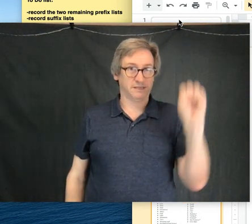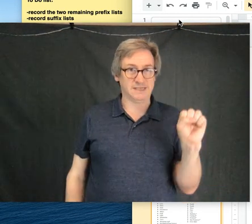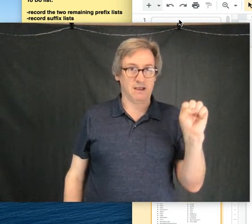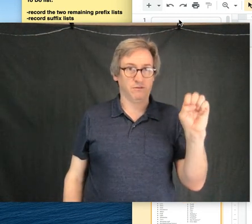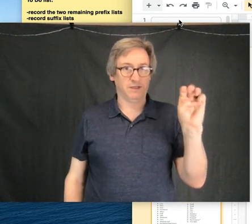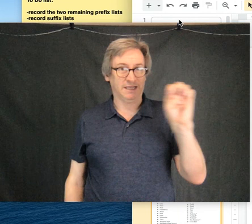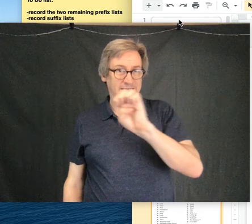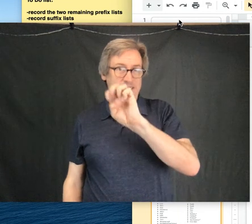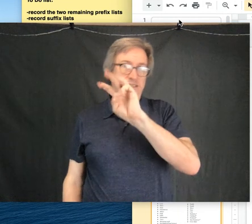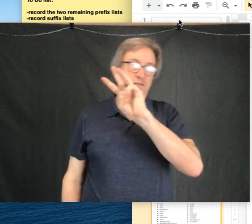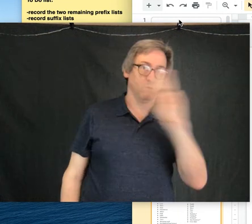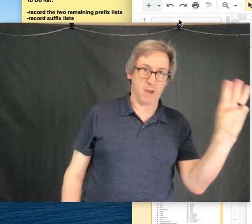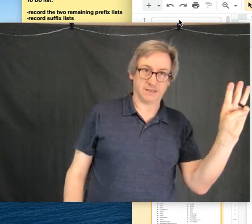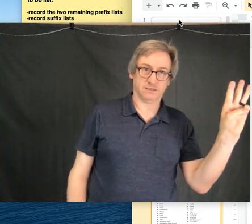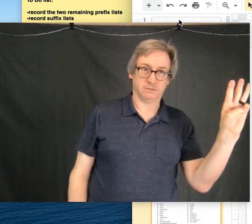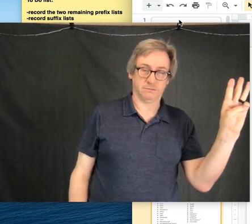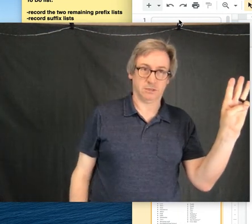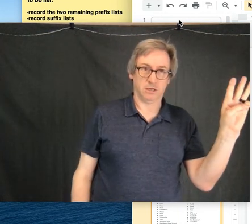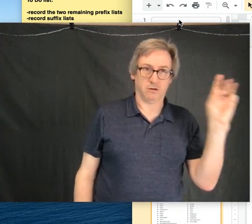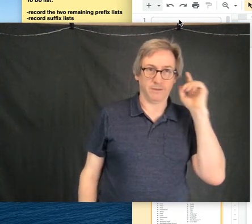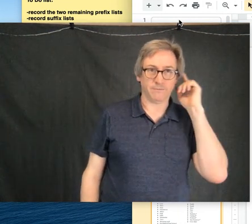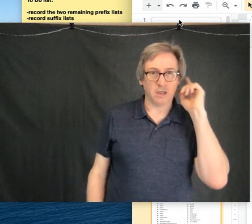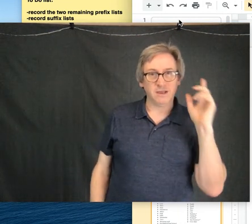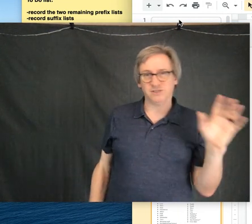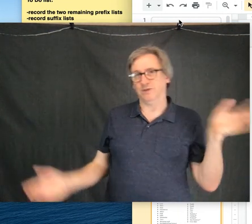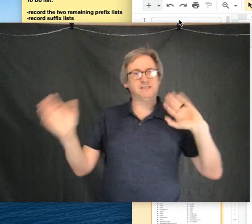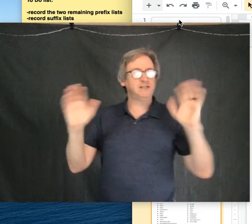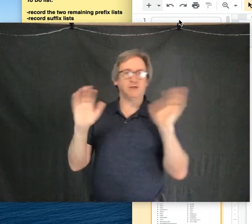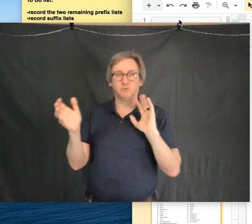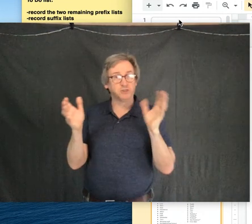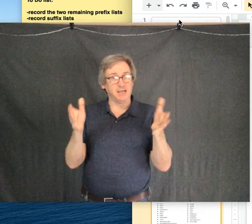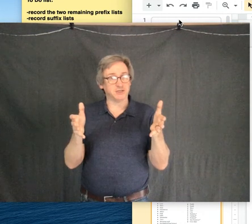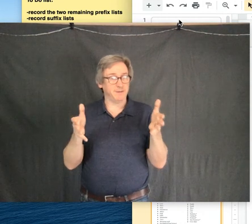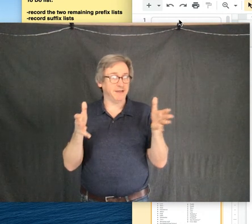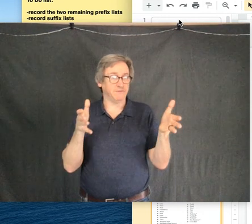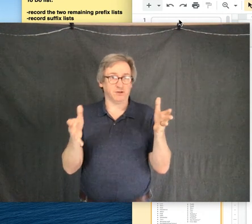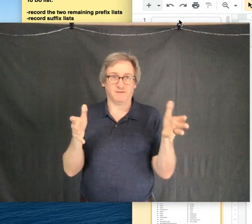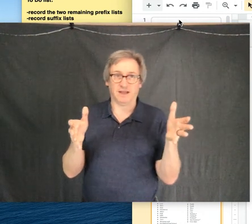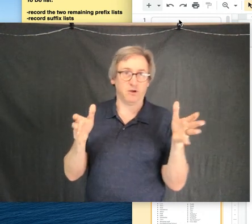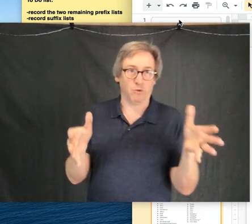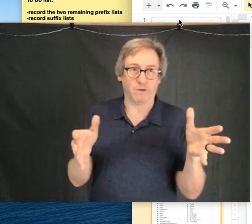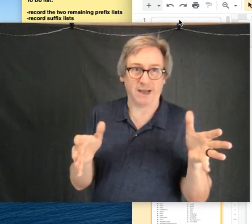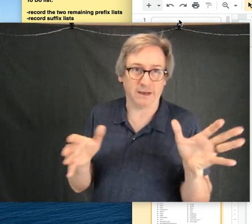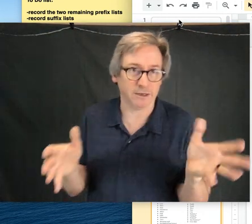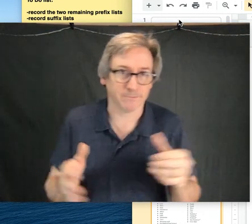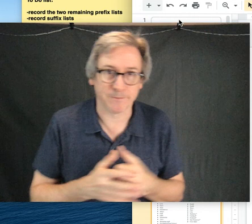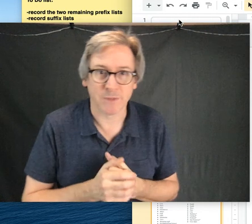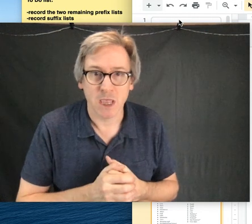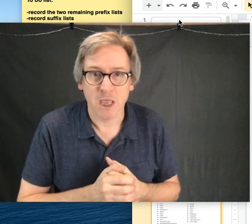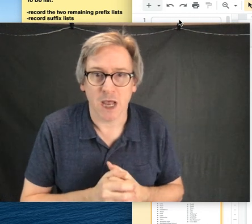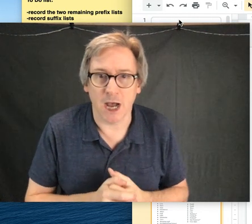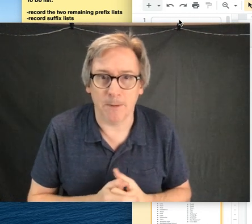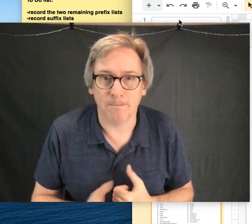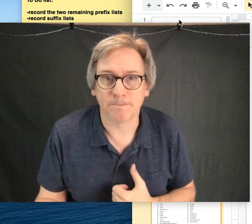North, south, east, west. Right. So east and west will change depending if you're left-handed or right-handed.